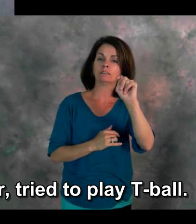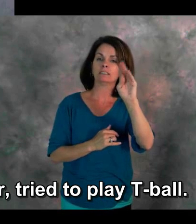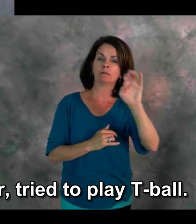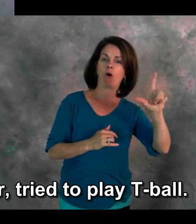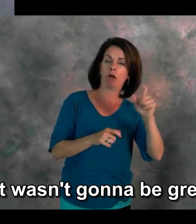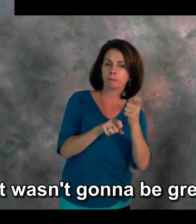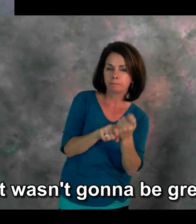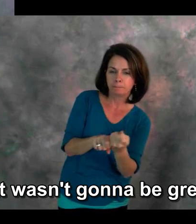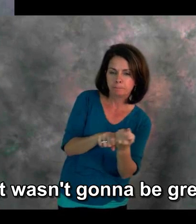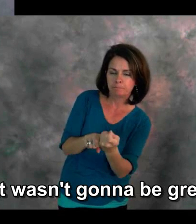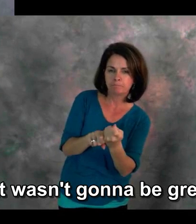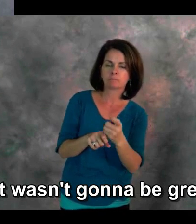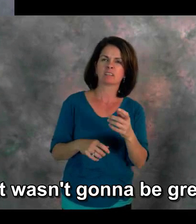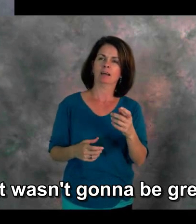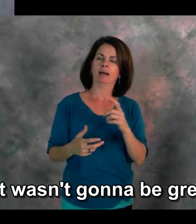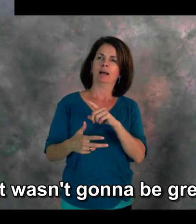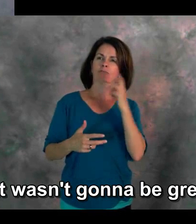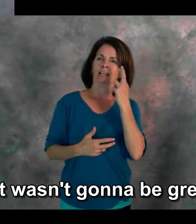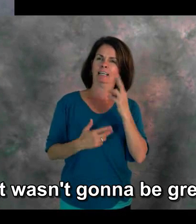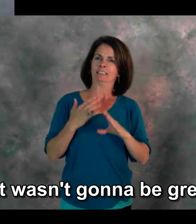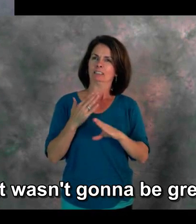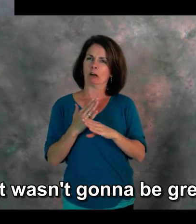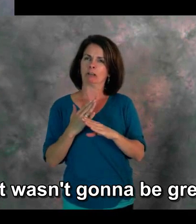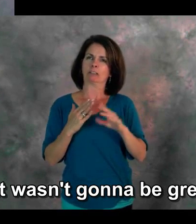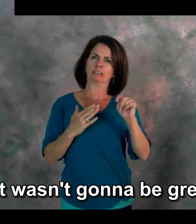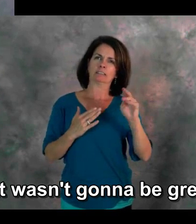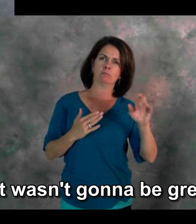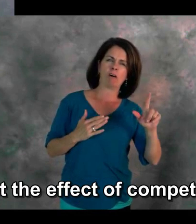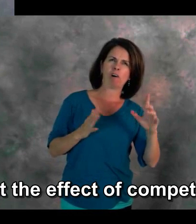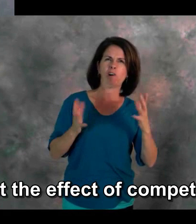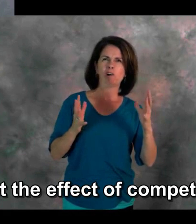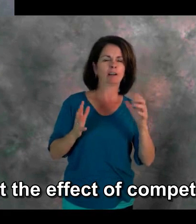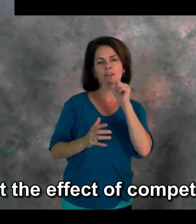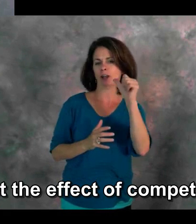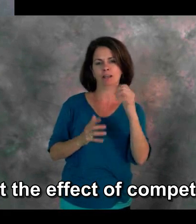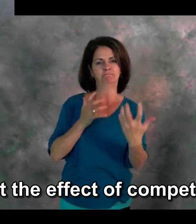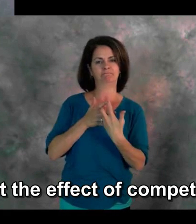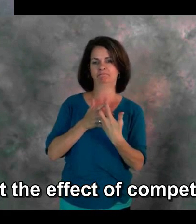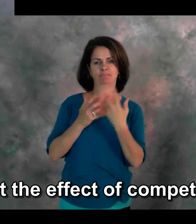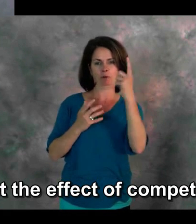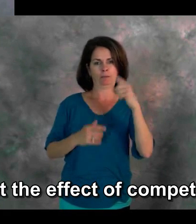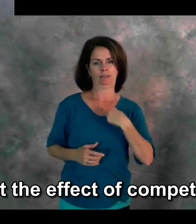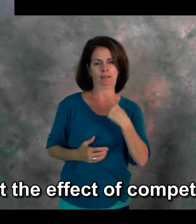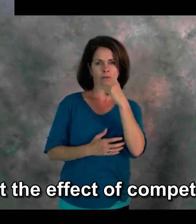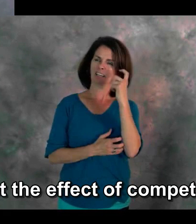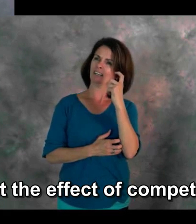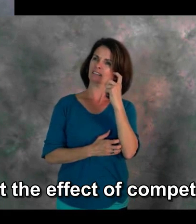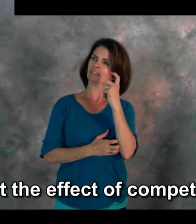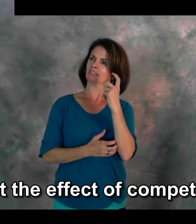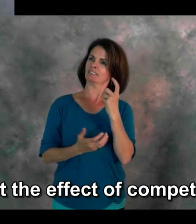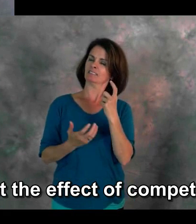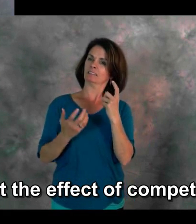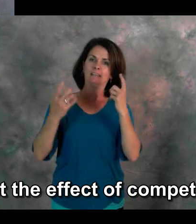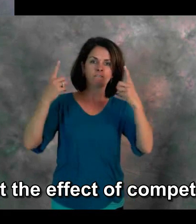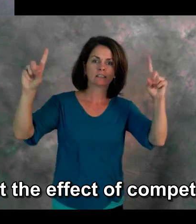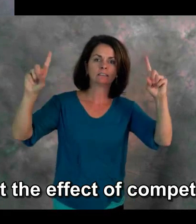t-ball, and pretty quickly realized that wasn't going to be great for me, because I think to